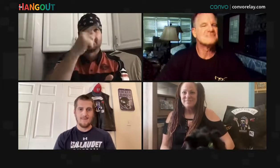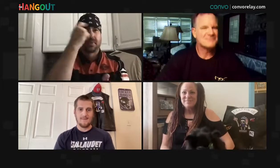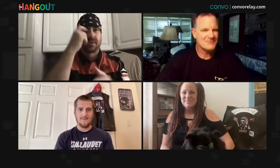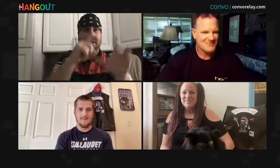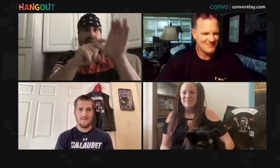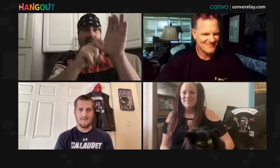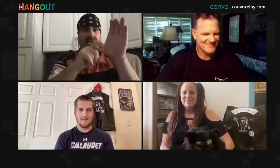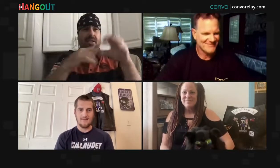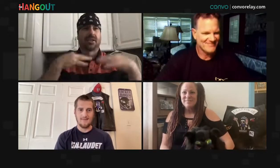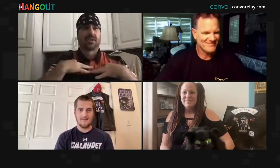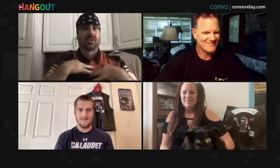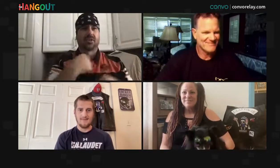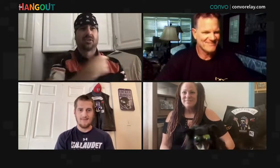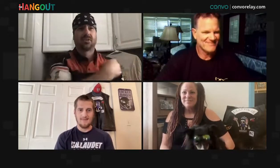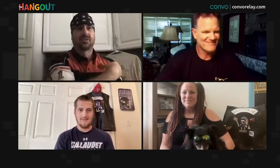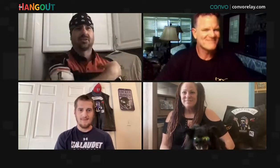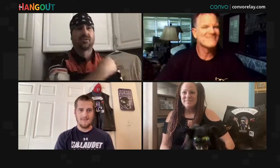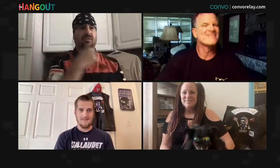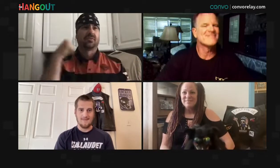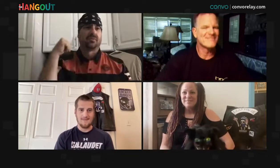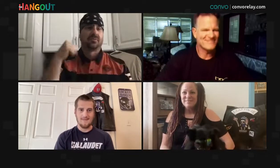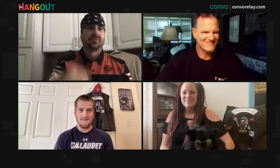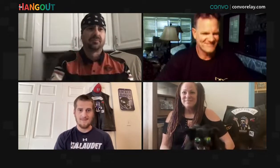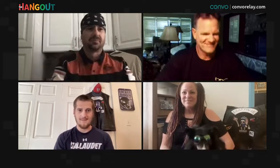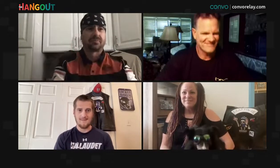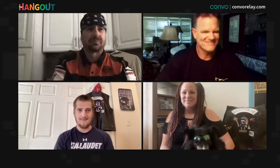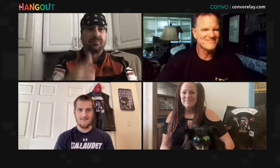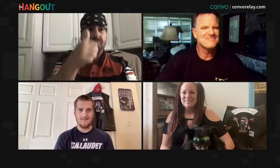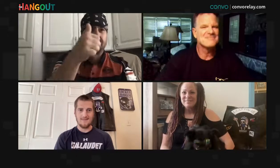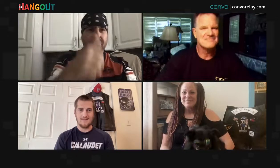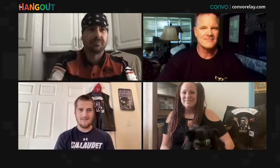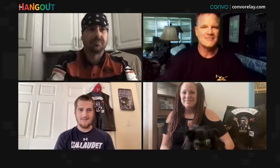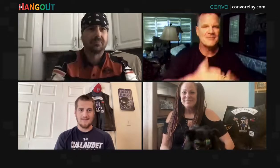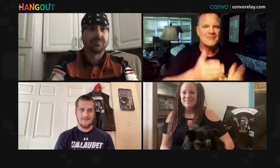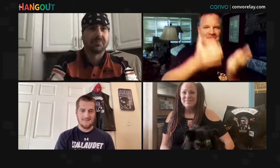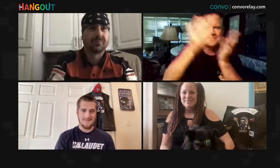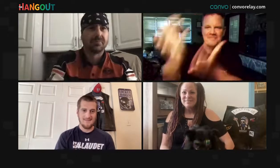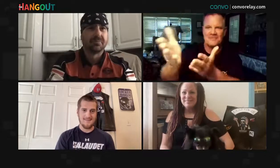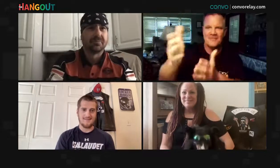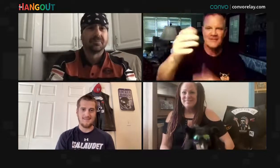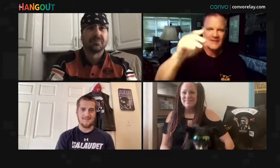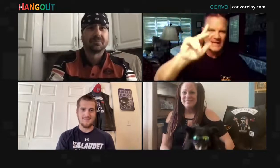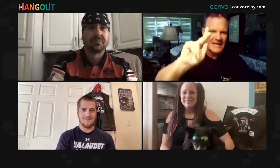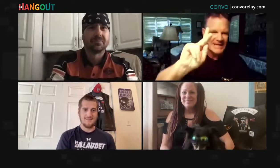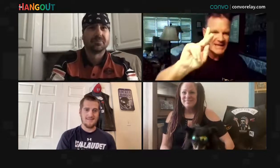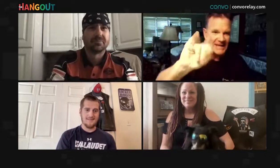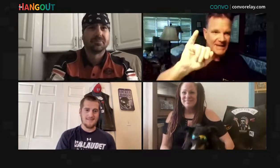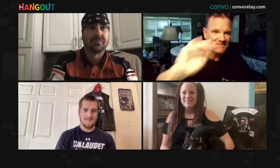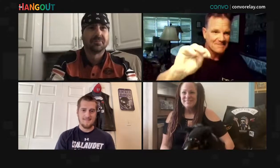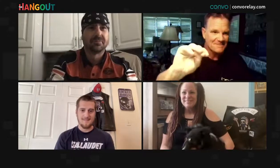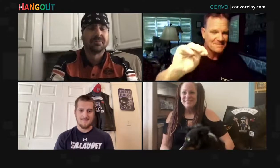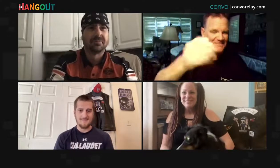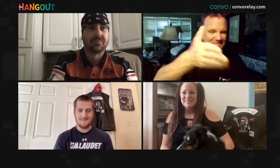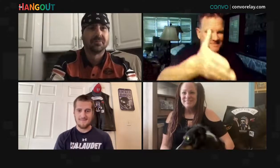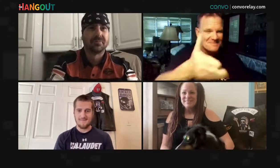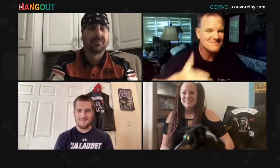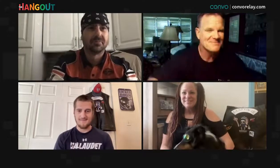is kitchen cabinets because I have two shirts that are hanging out behind me. All right. Going to turn it over to